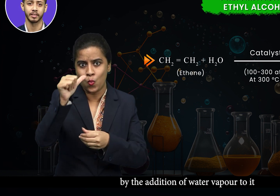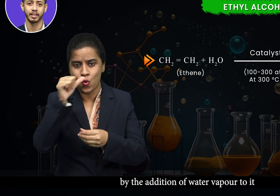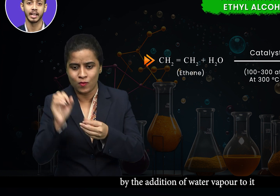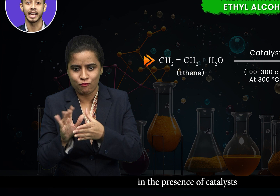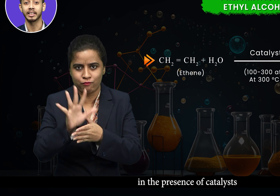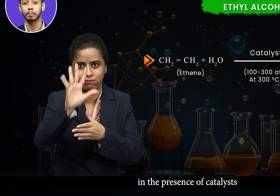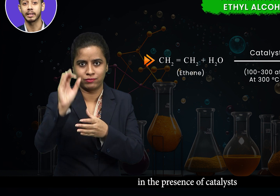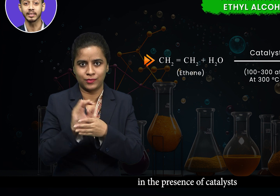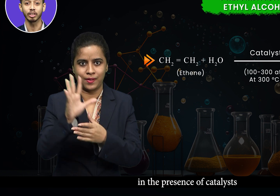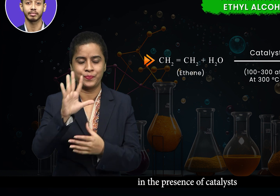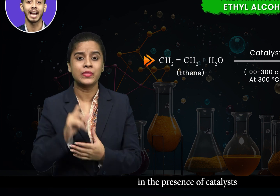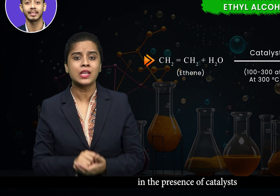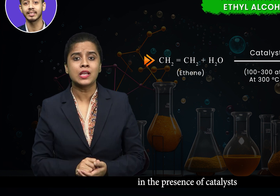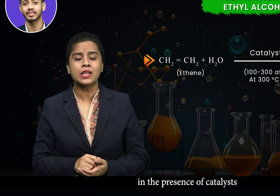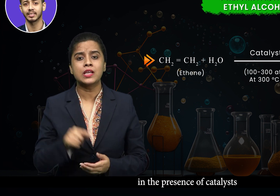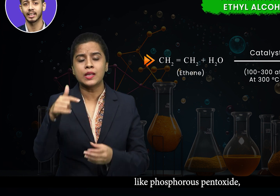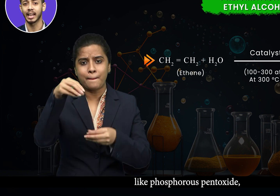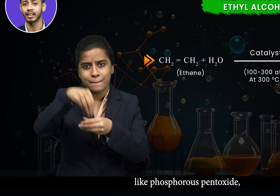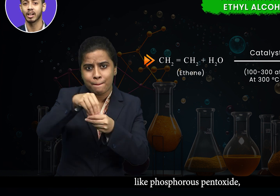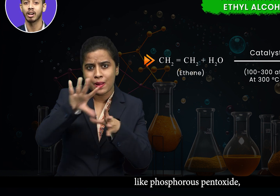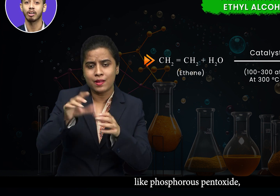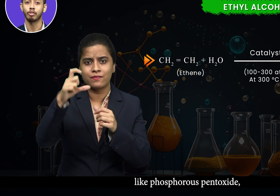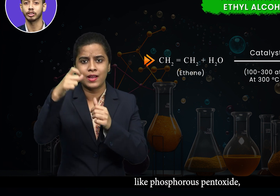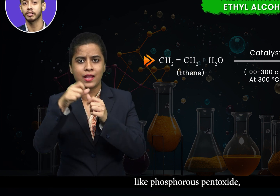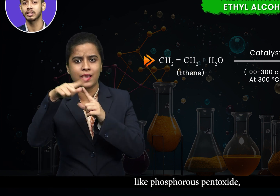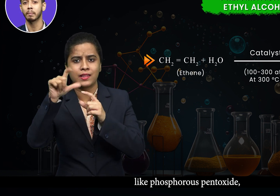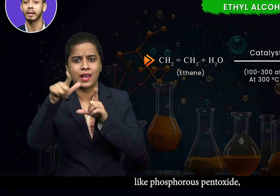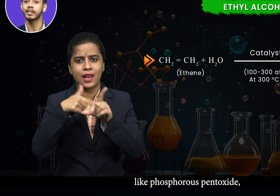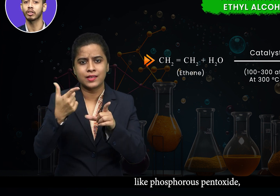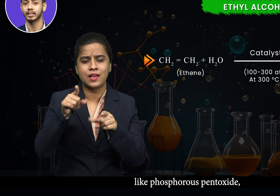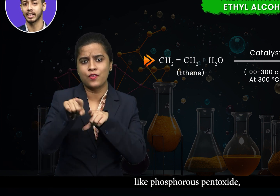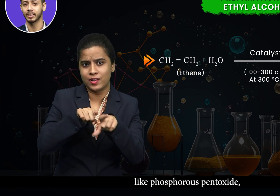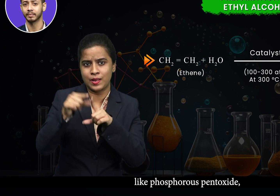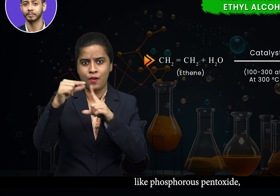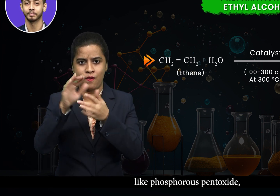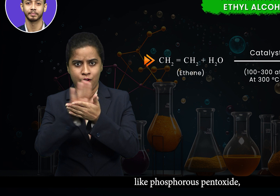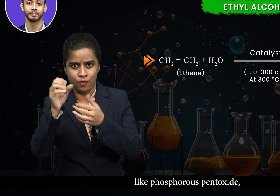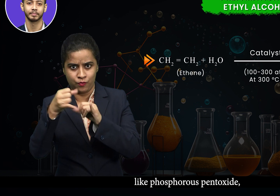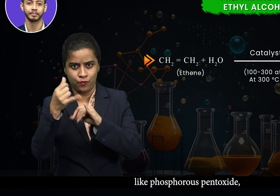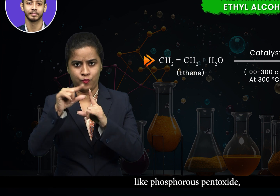it in the presence of catalysts like phosphorus pentoxide,